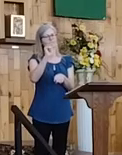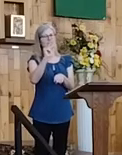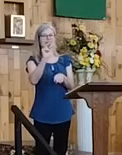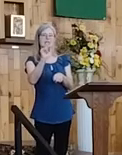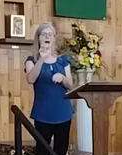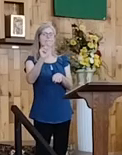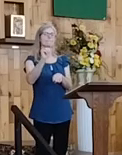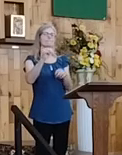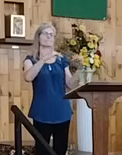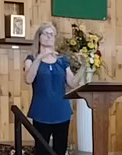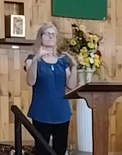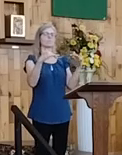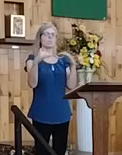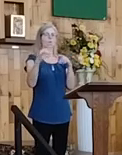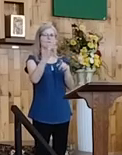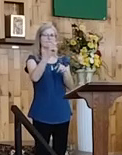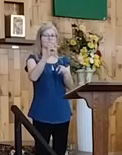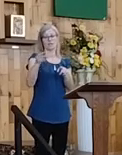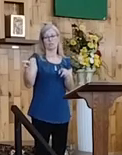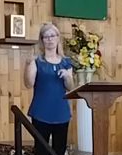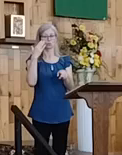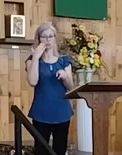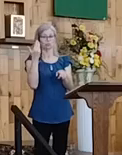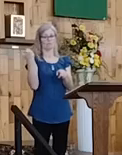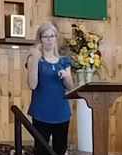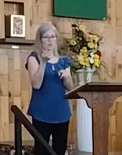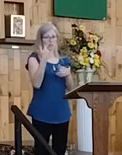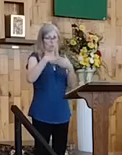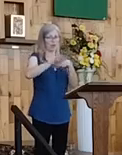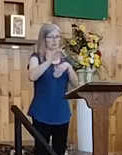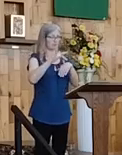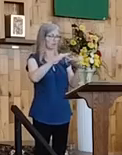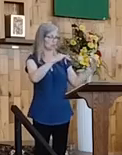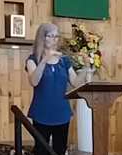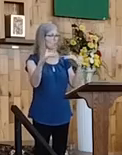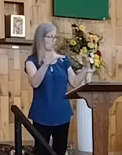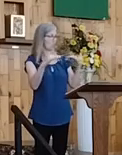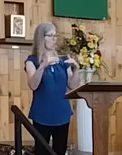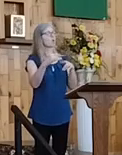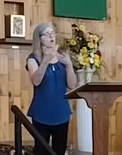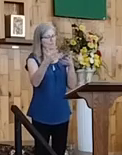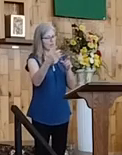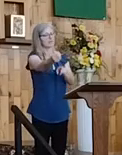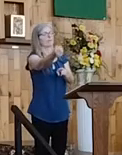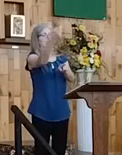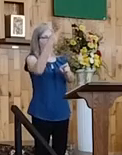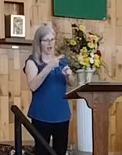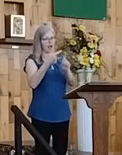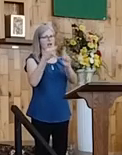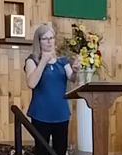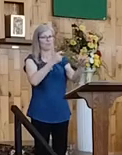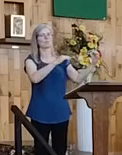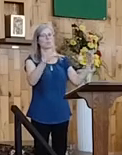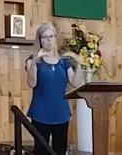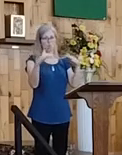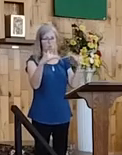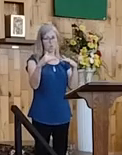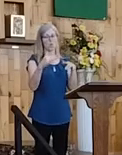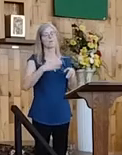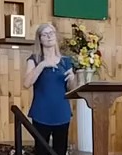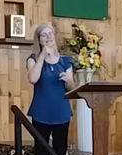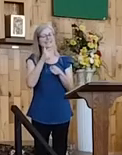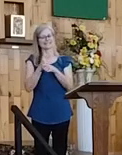vet that she knew before he went to Vietnam and right when he came back from Vietnam, my sister